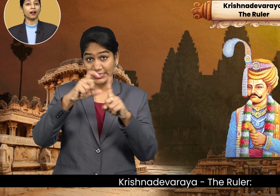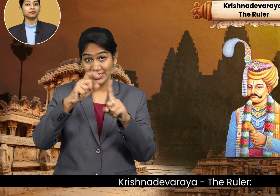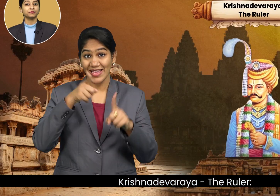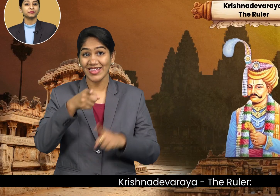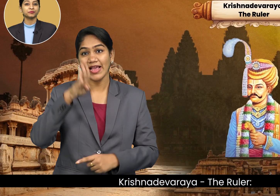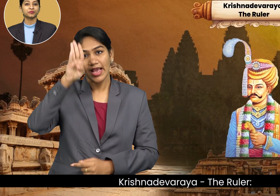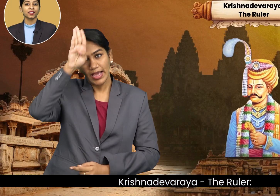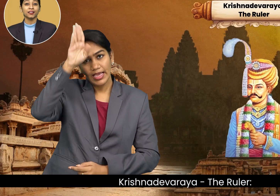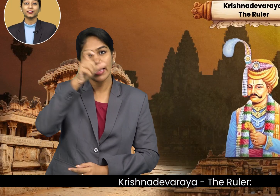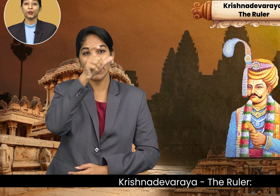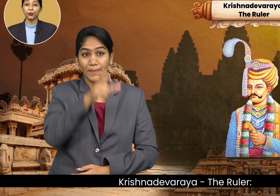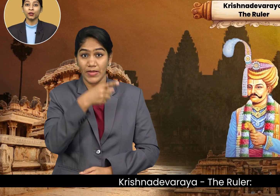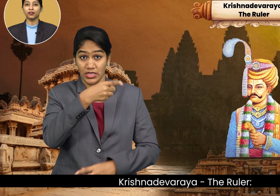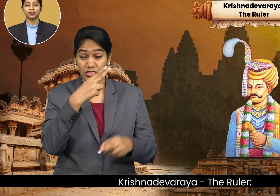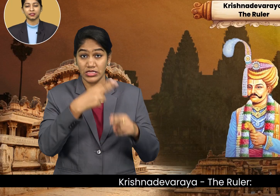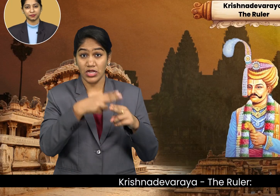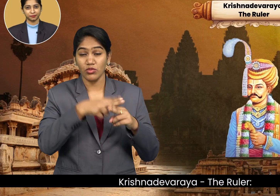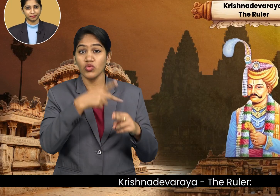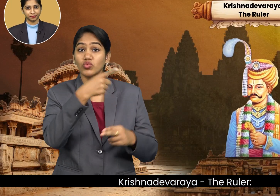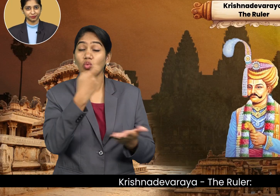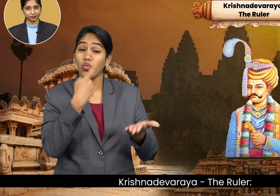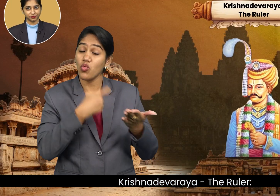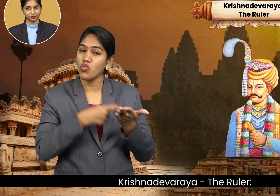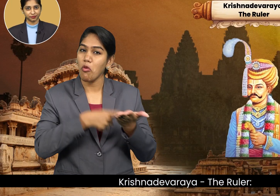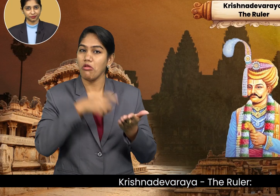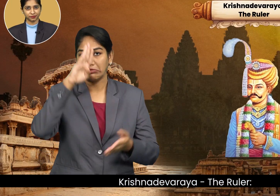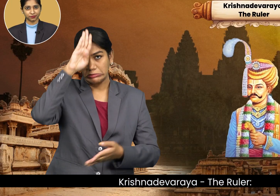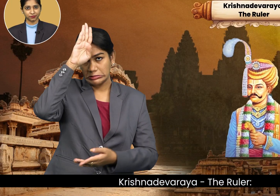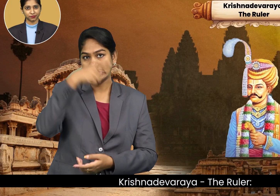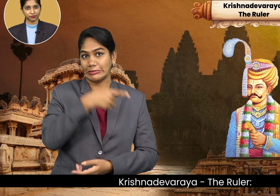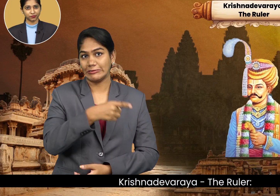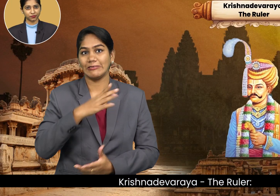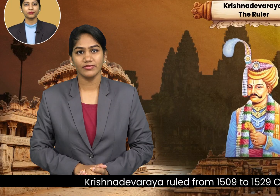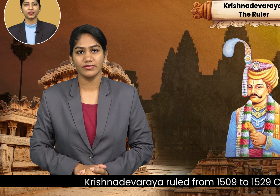Krishnadeva Raya, the ruler.